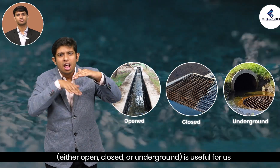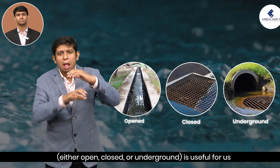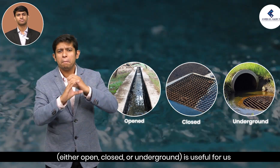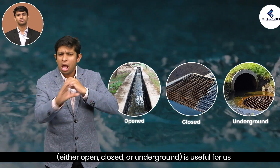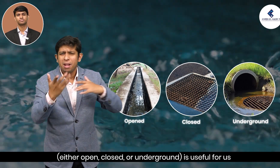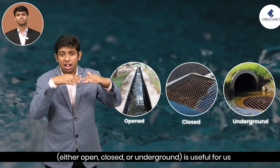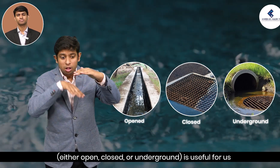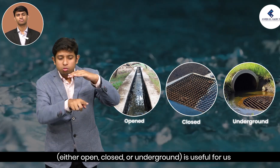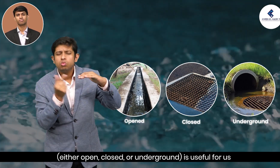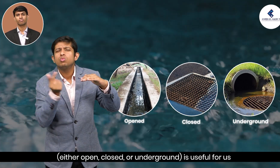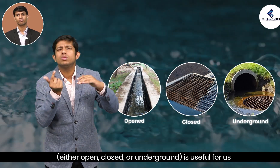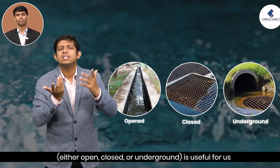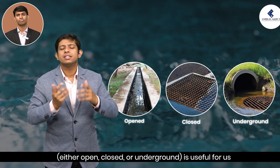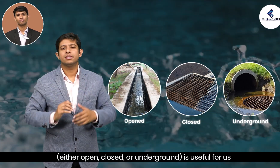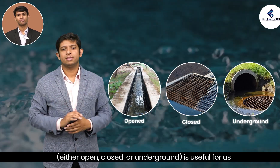us?